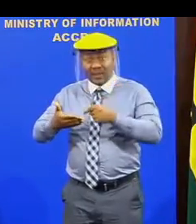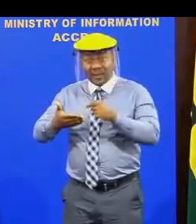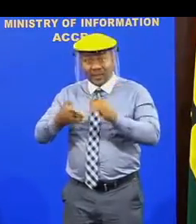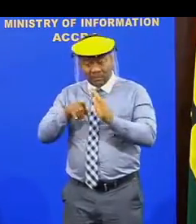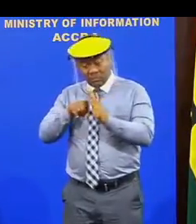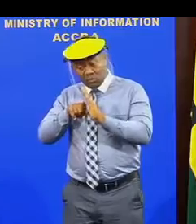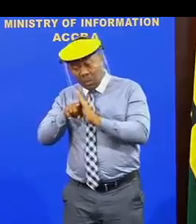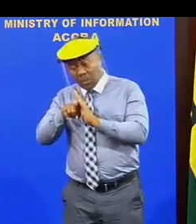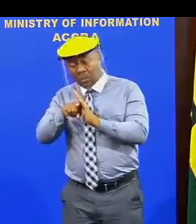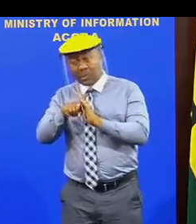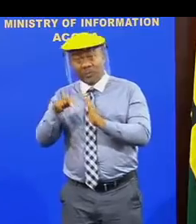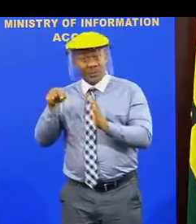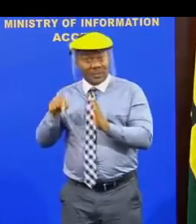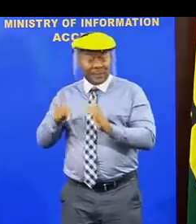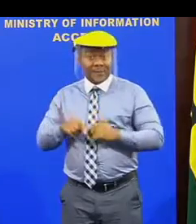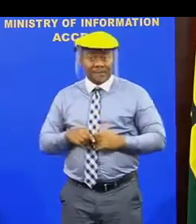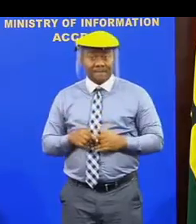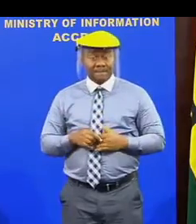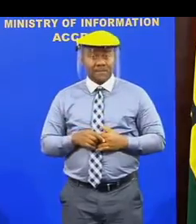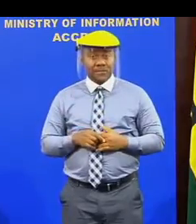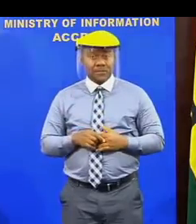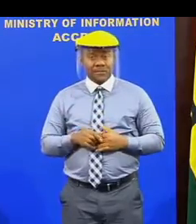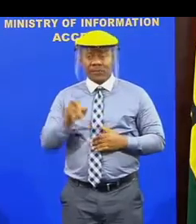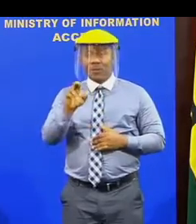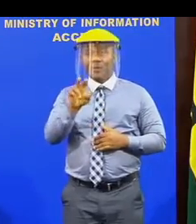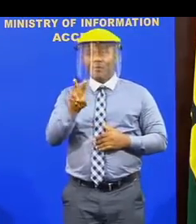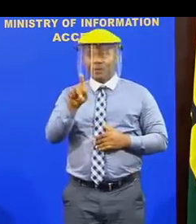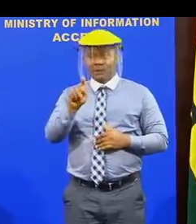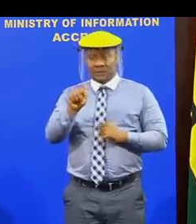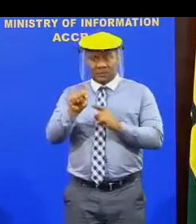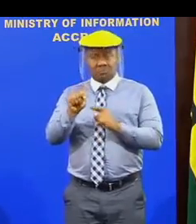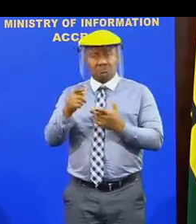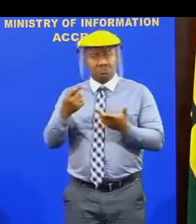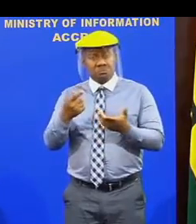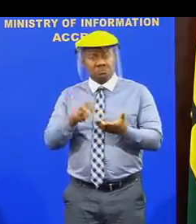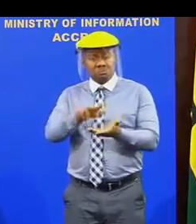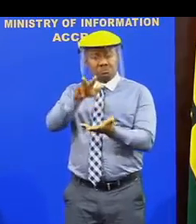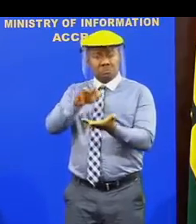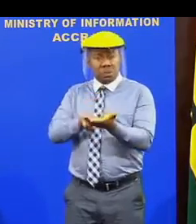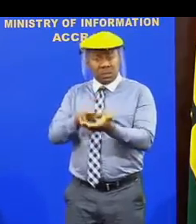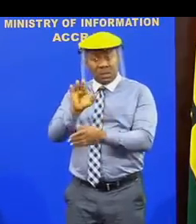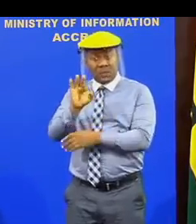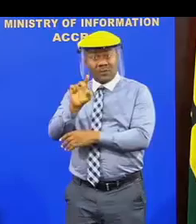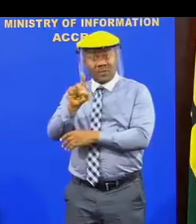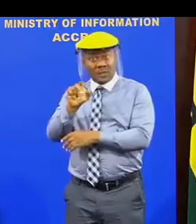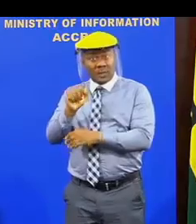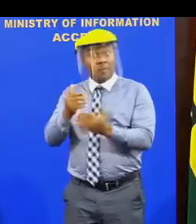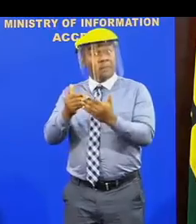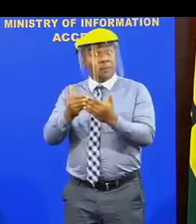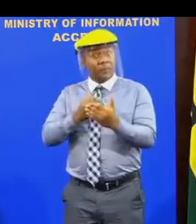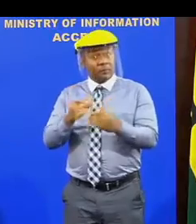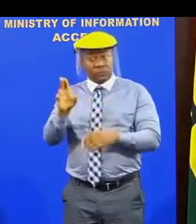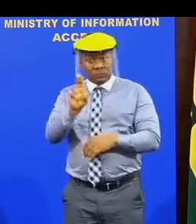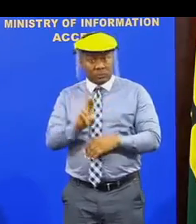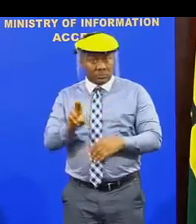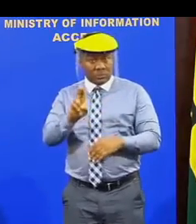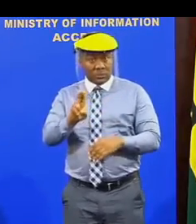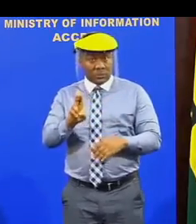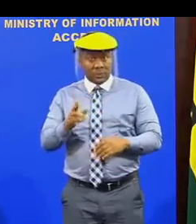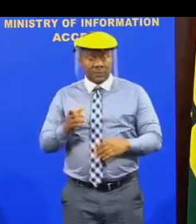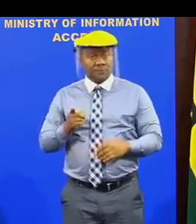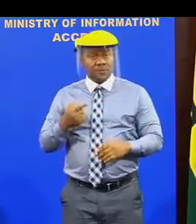Antibody test kits are supposed to be registered by the Food and Drugs Authority before they can be used. They are classified as what we